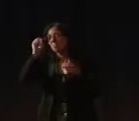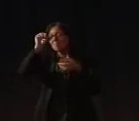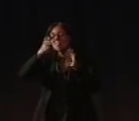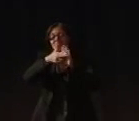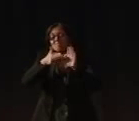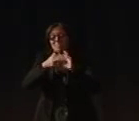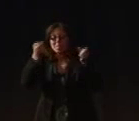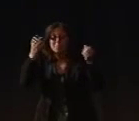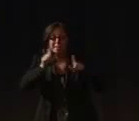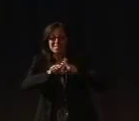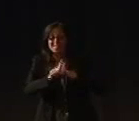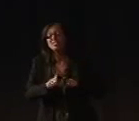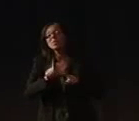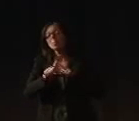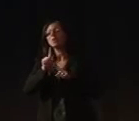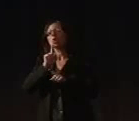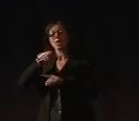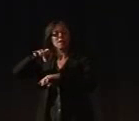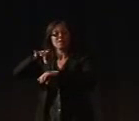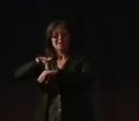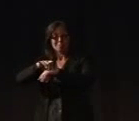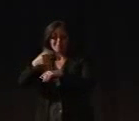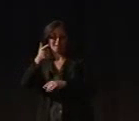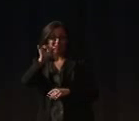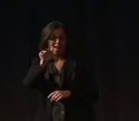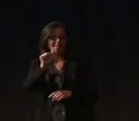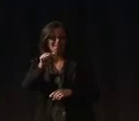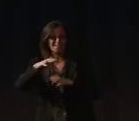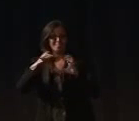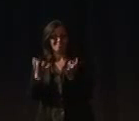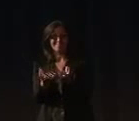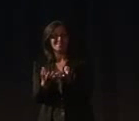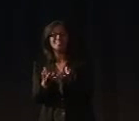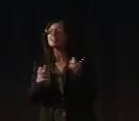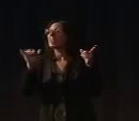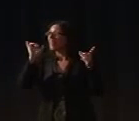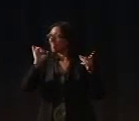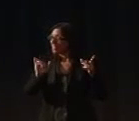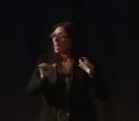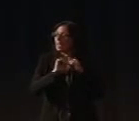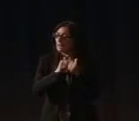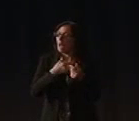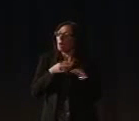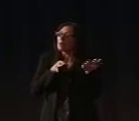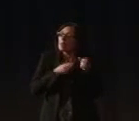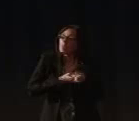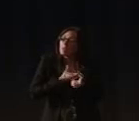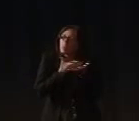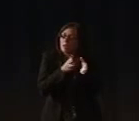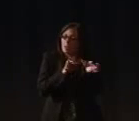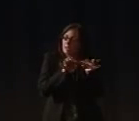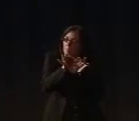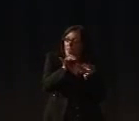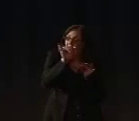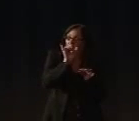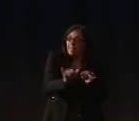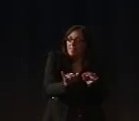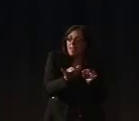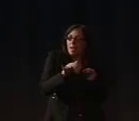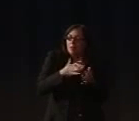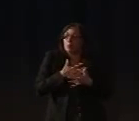this is the situation in space. Now, how to render in time, but how to render us sensitive to